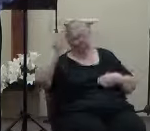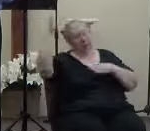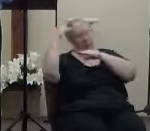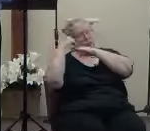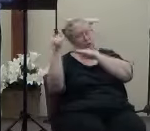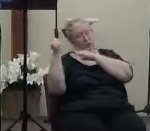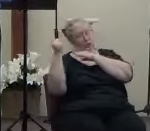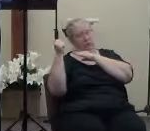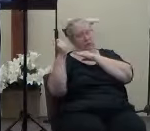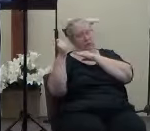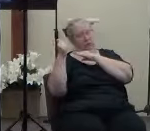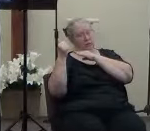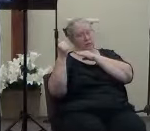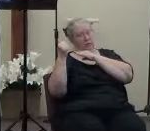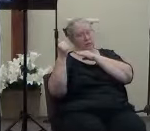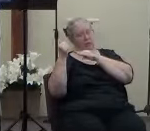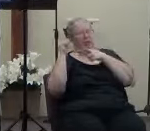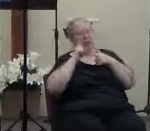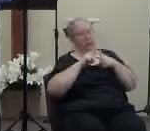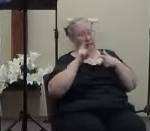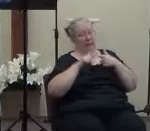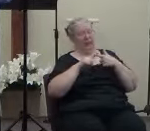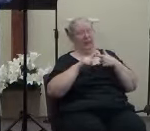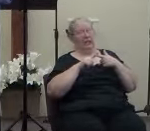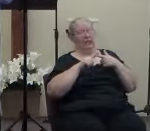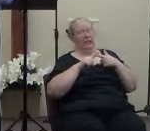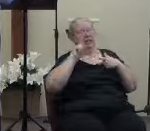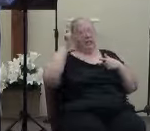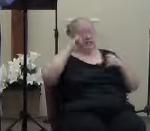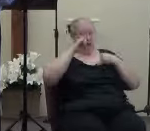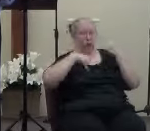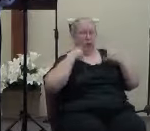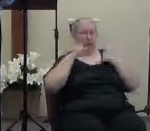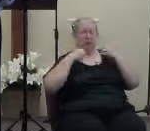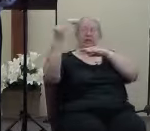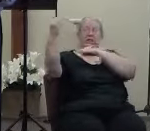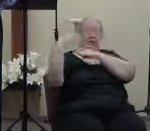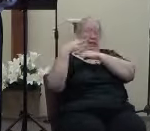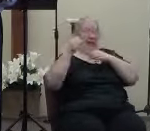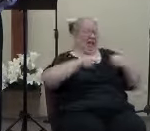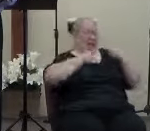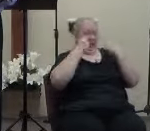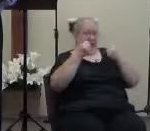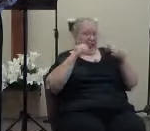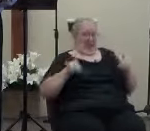calling, and He's joyful. And He'll send us strength to keep on marching to march.